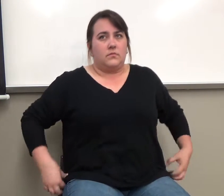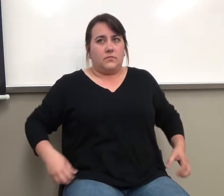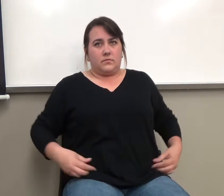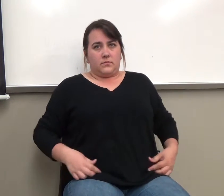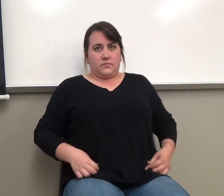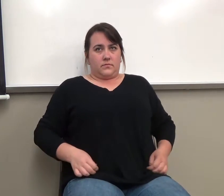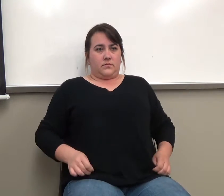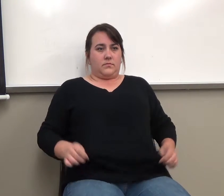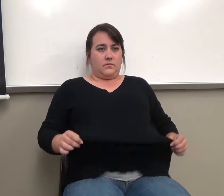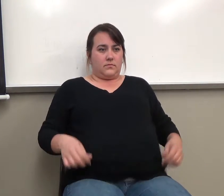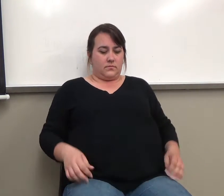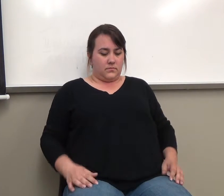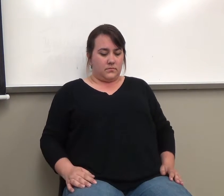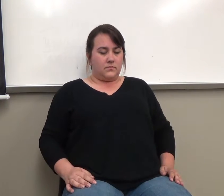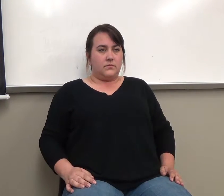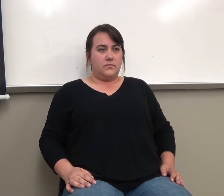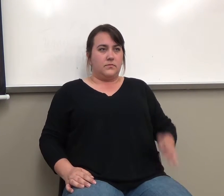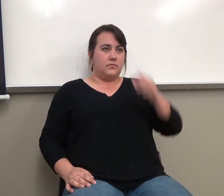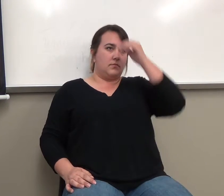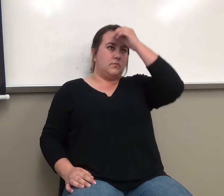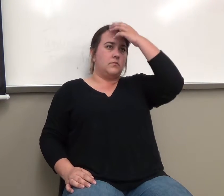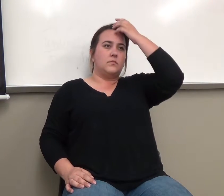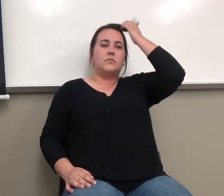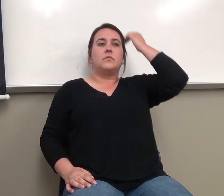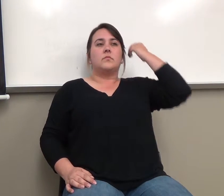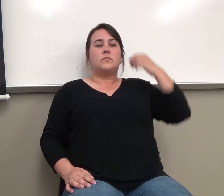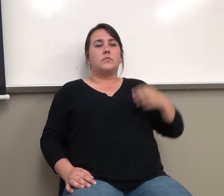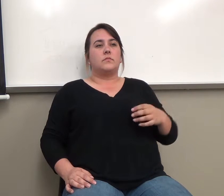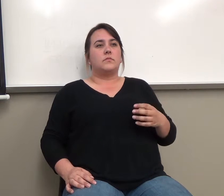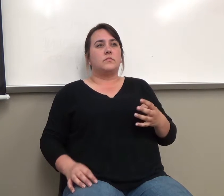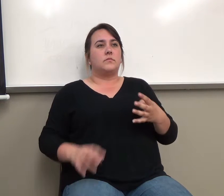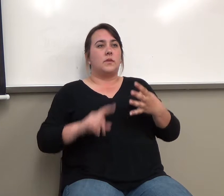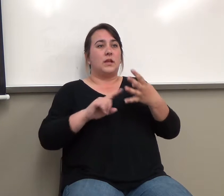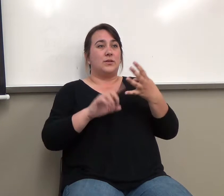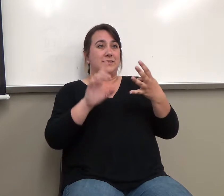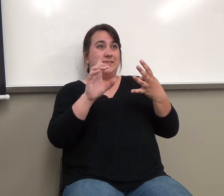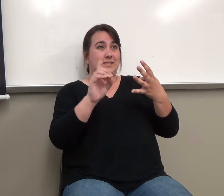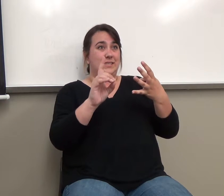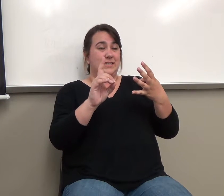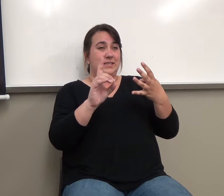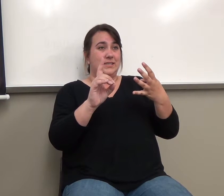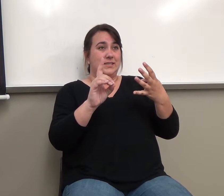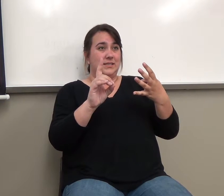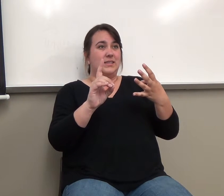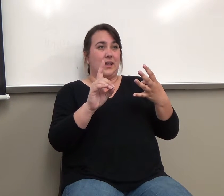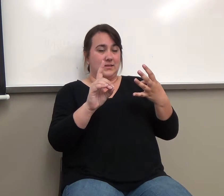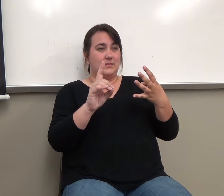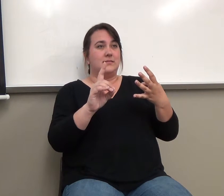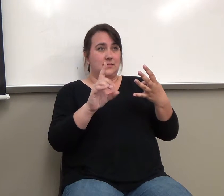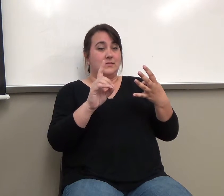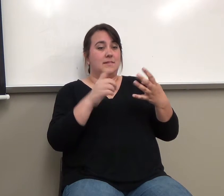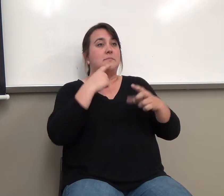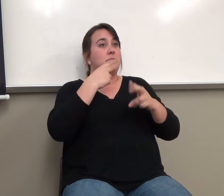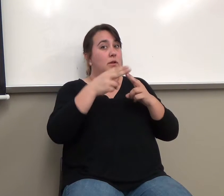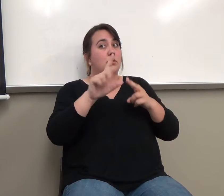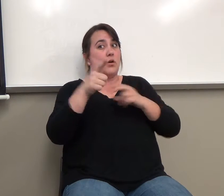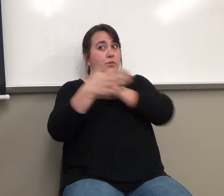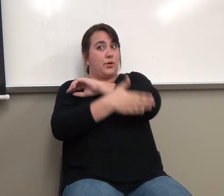other countries, but it doesn't say that its name turns into a blooper. Pepsi's